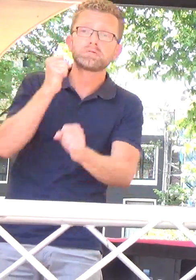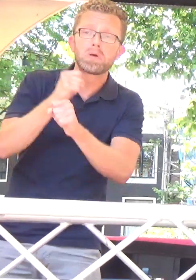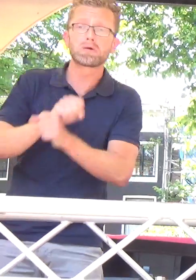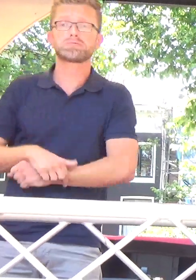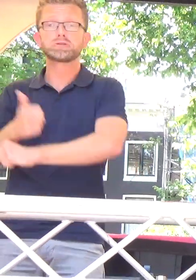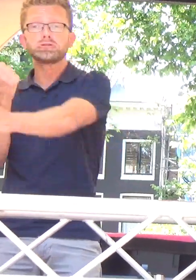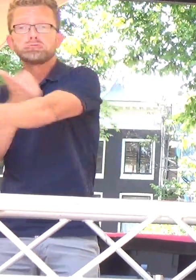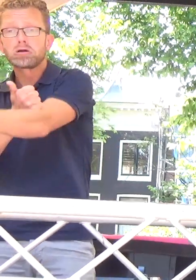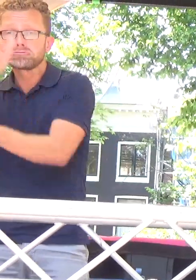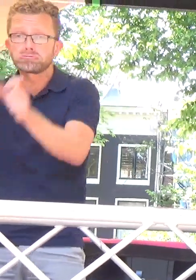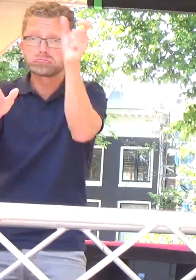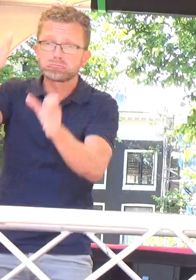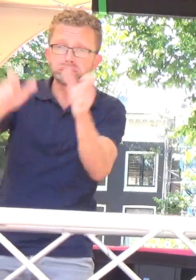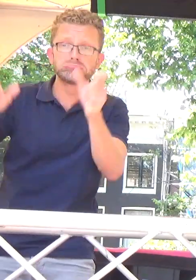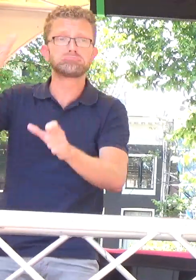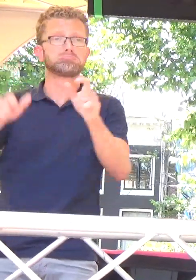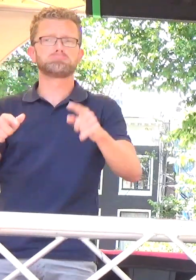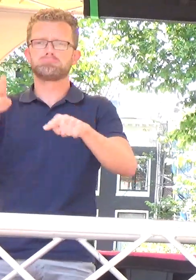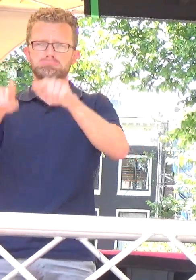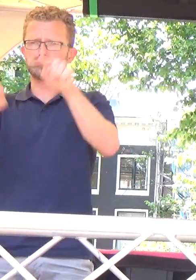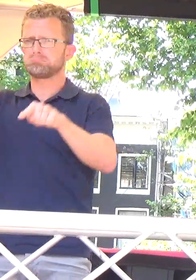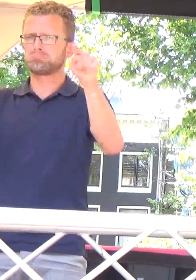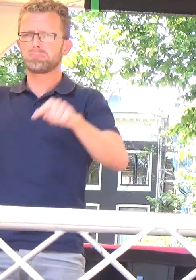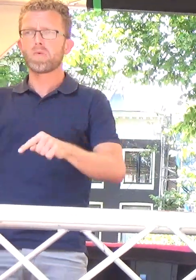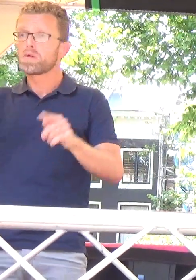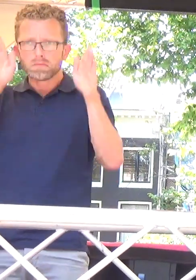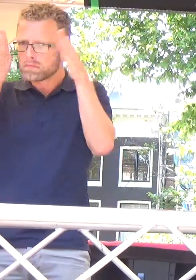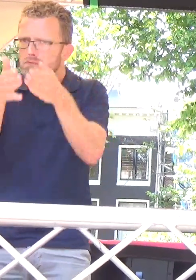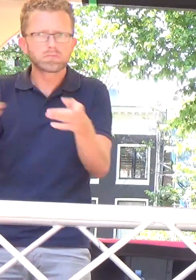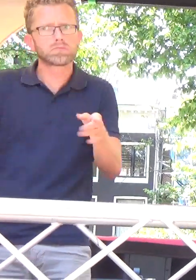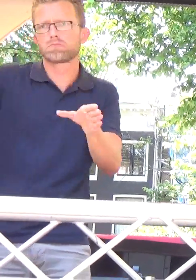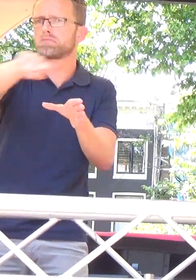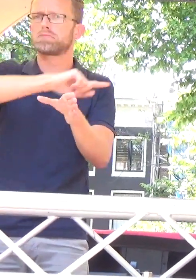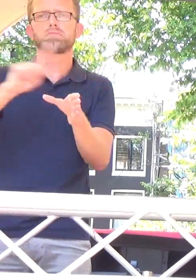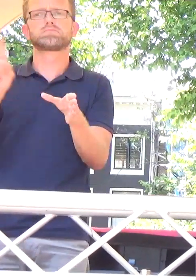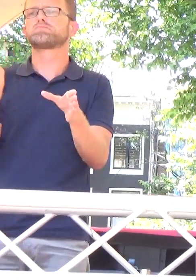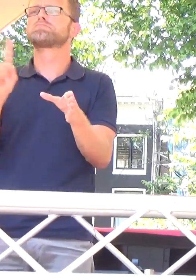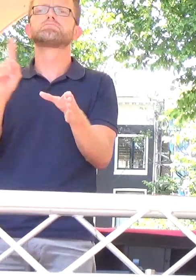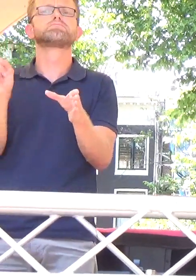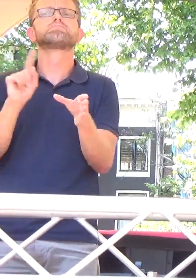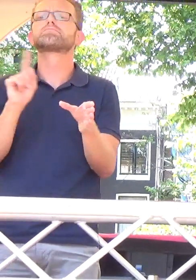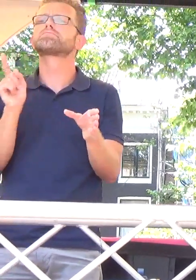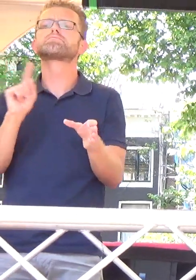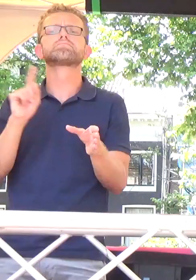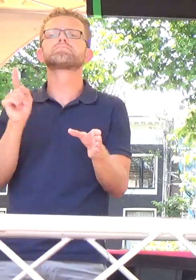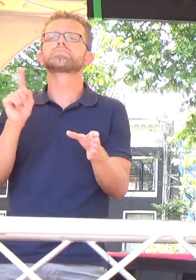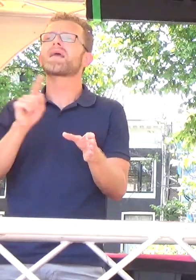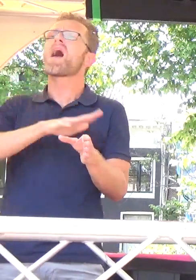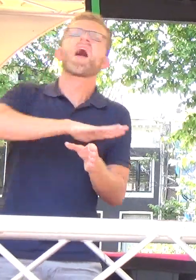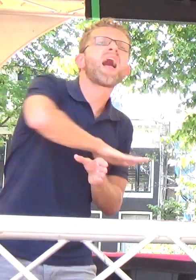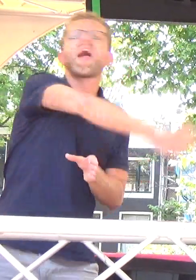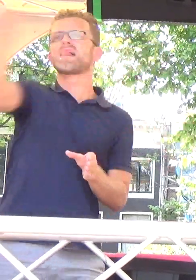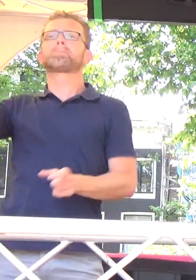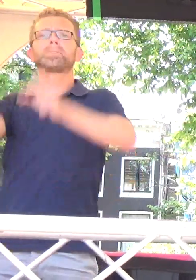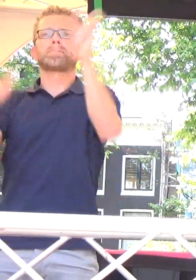affects anybody. And that's why I'm wearing this t-shirt today. Because I want to show my solidarity